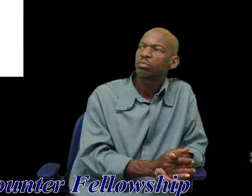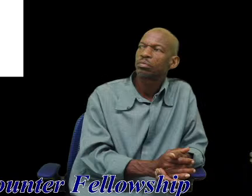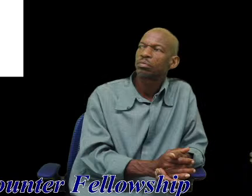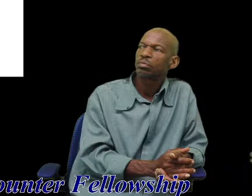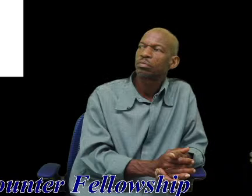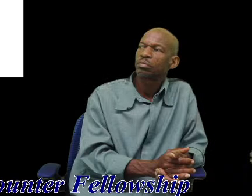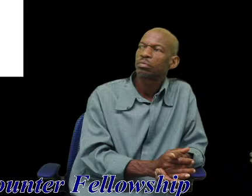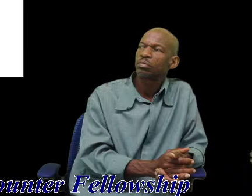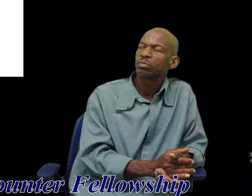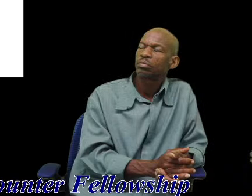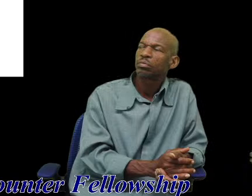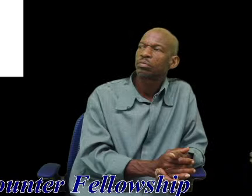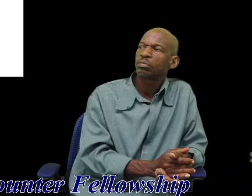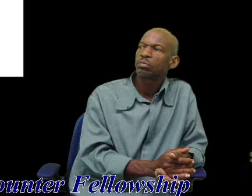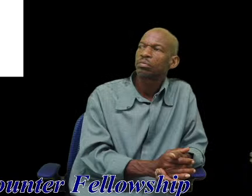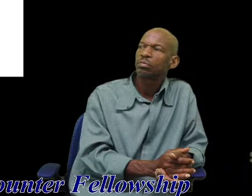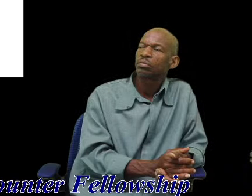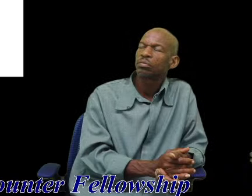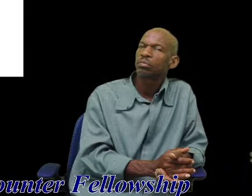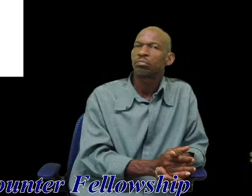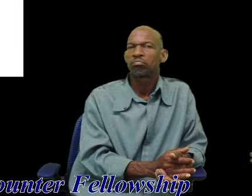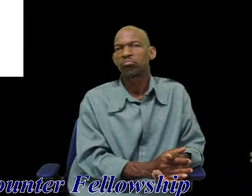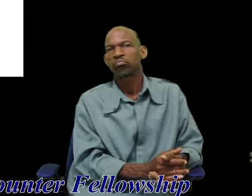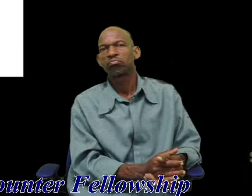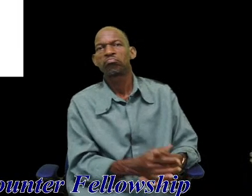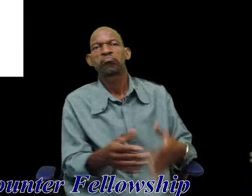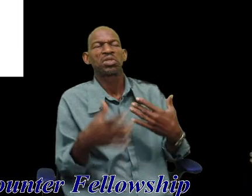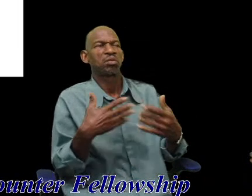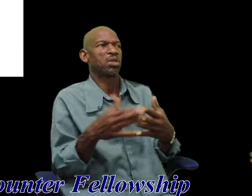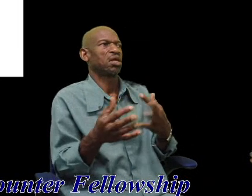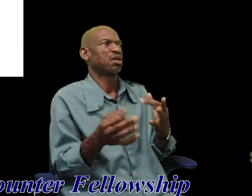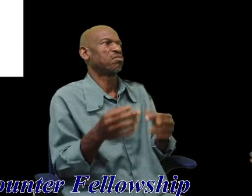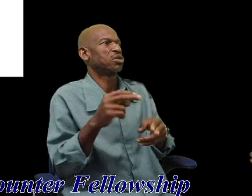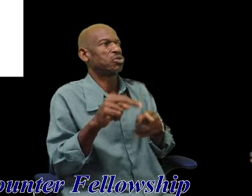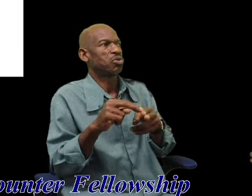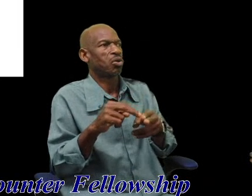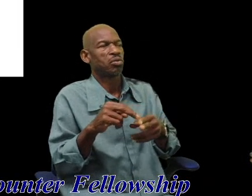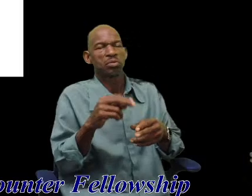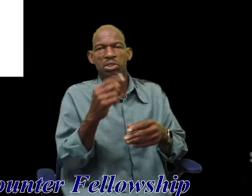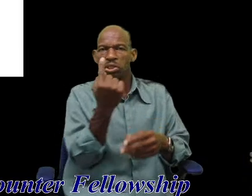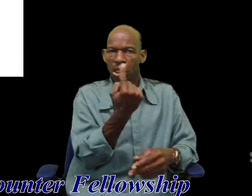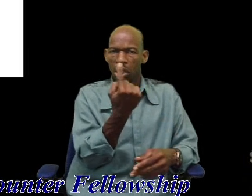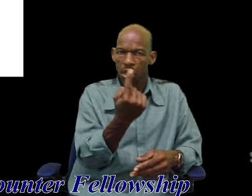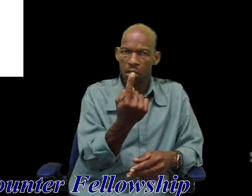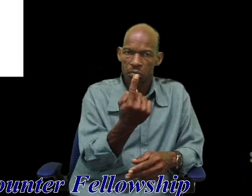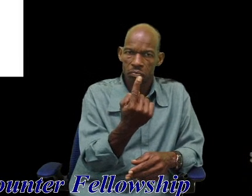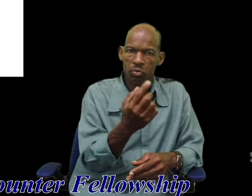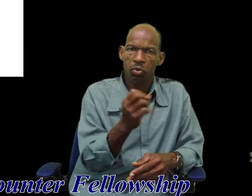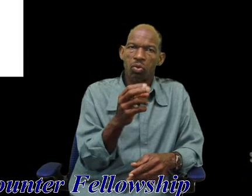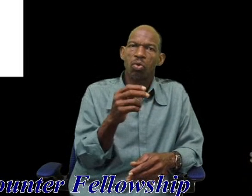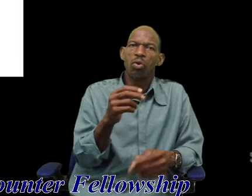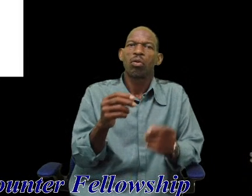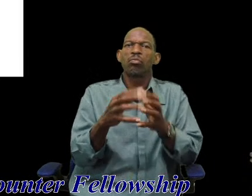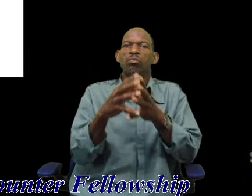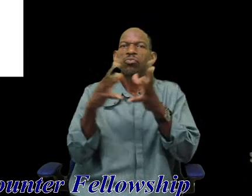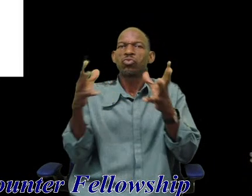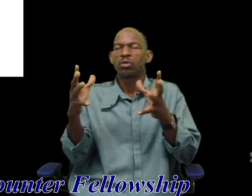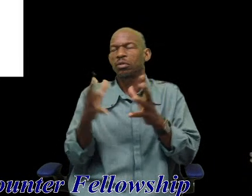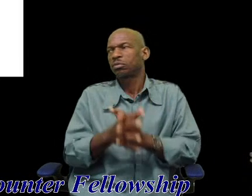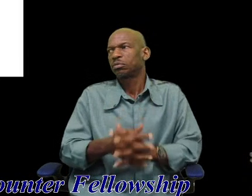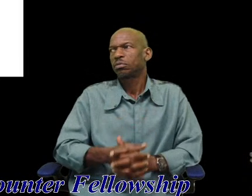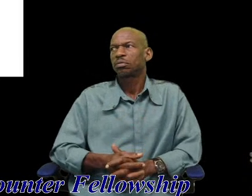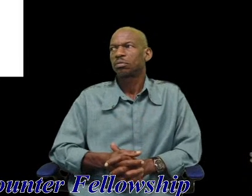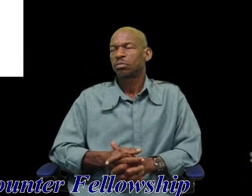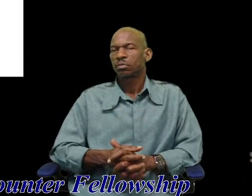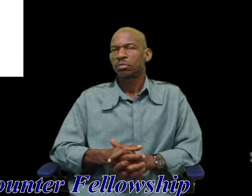if the noun, the owner is singular or plural. Just find 5 sentences. That is all I want to get. 5 sentences from you. Whether it